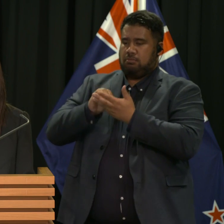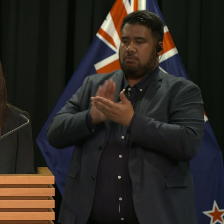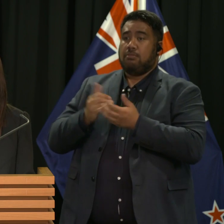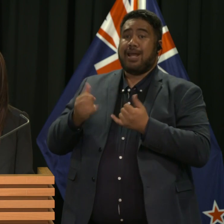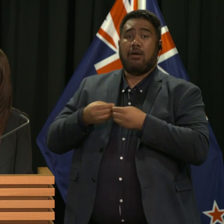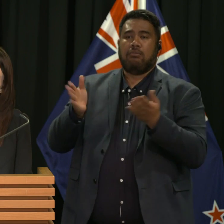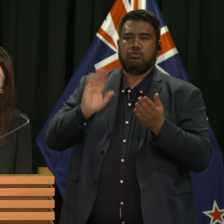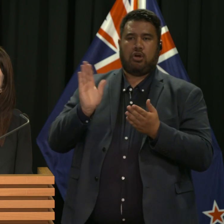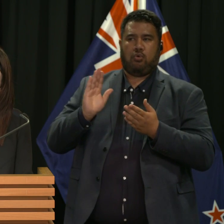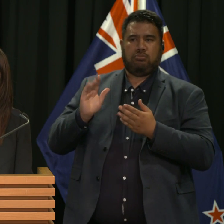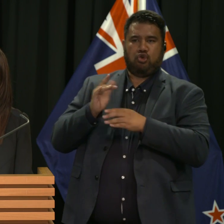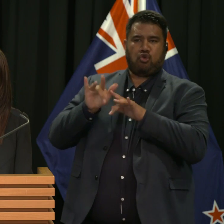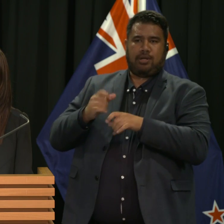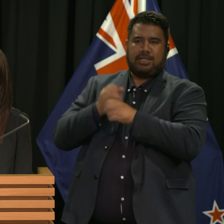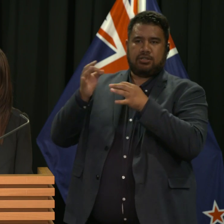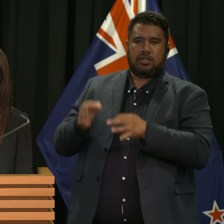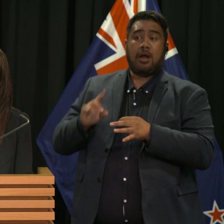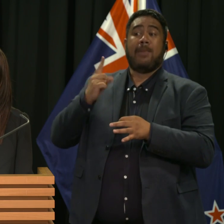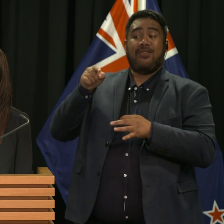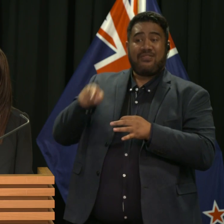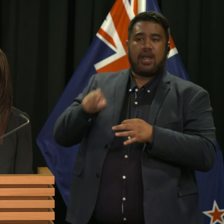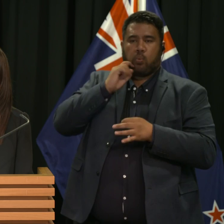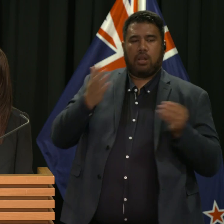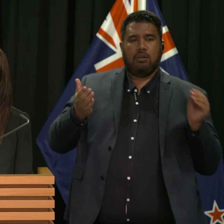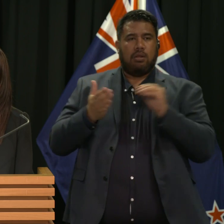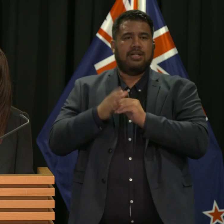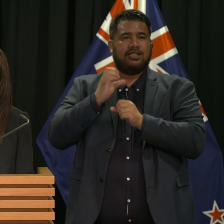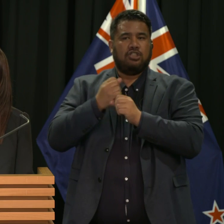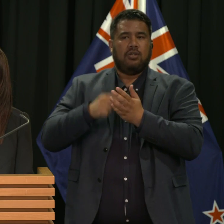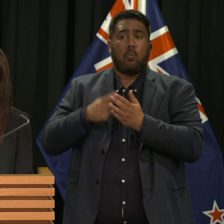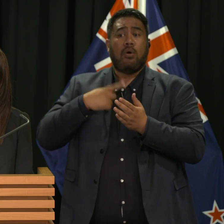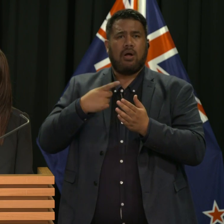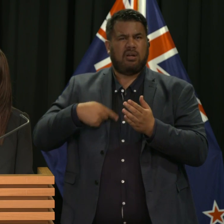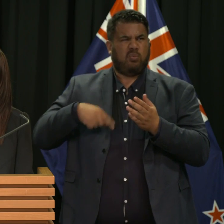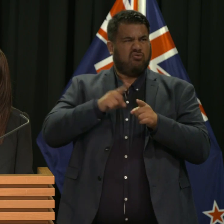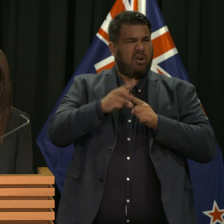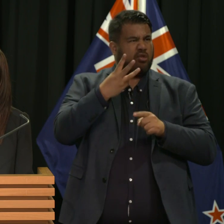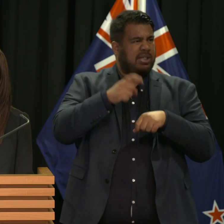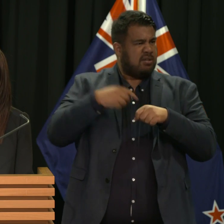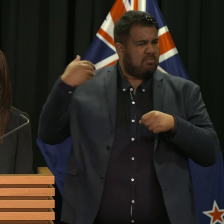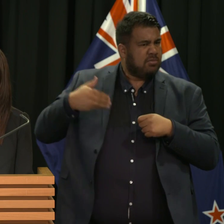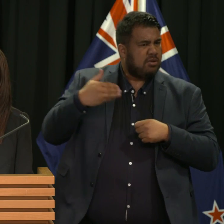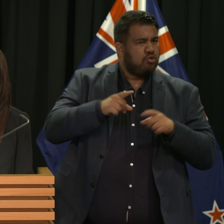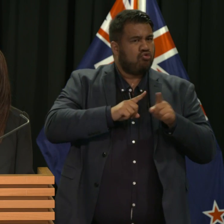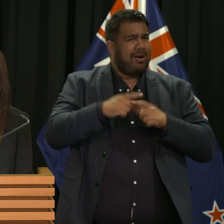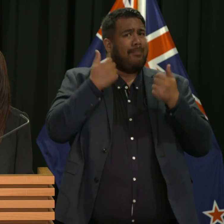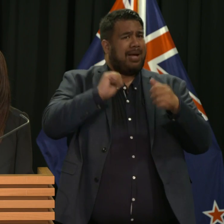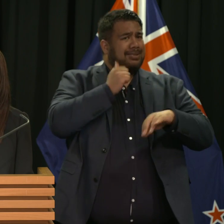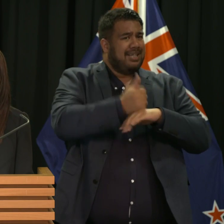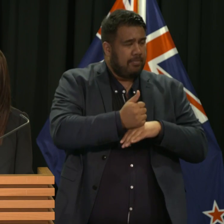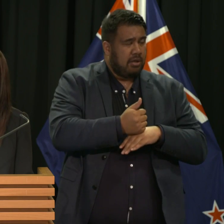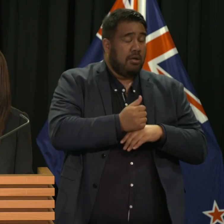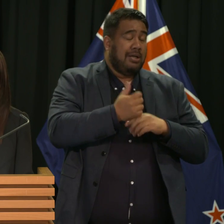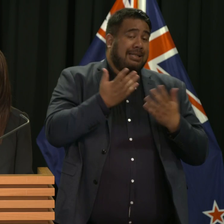determined. It will not, however, contain capital gains tax because we have attempted on 3 occasions now to deliver it. We've made